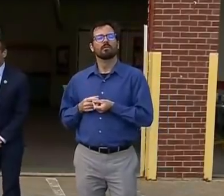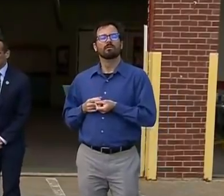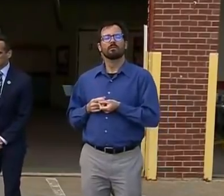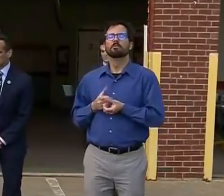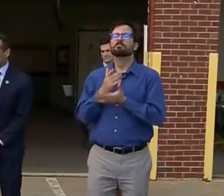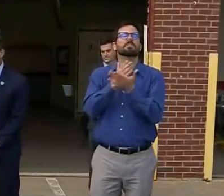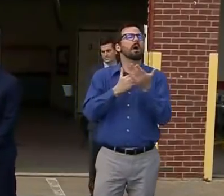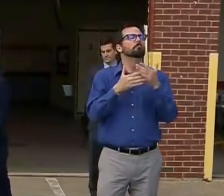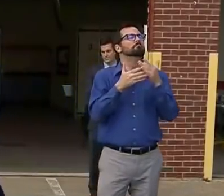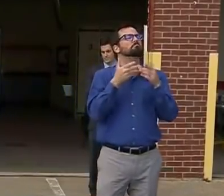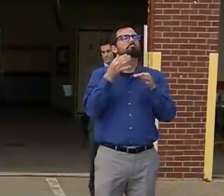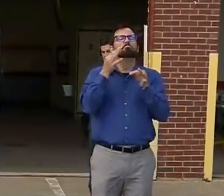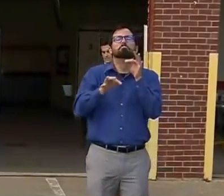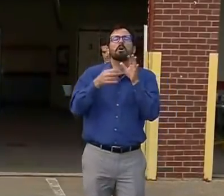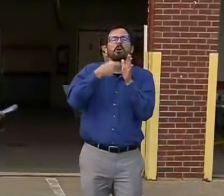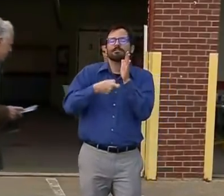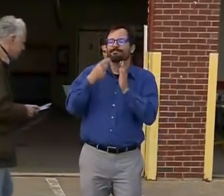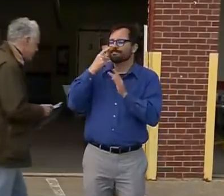Realty. Do you want to add?